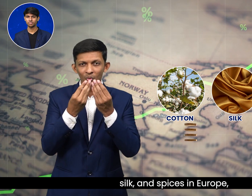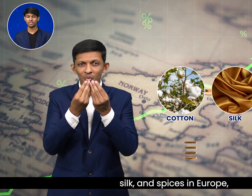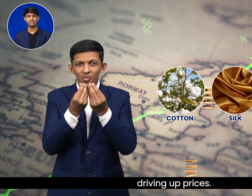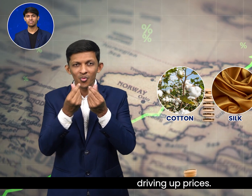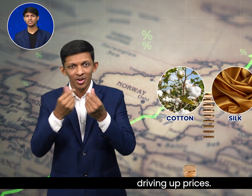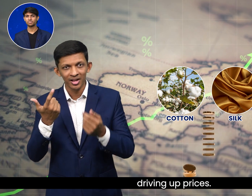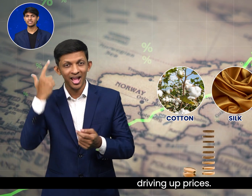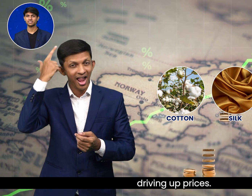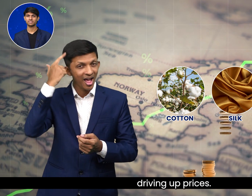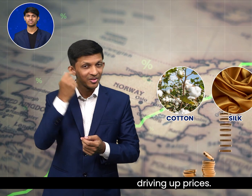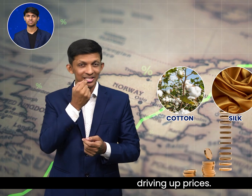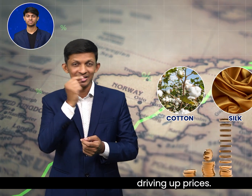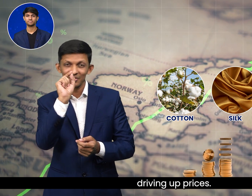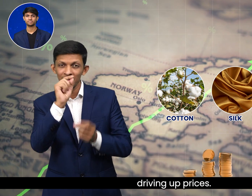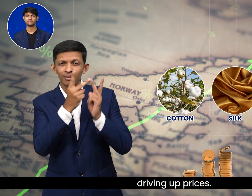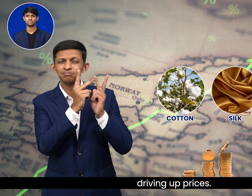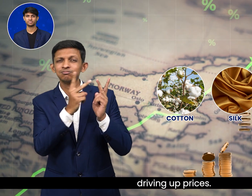Europe, driving up prices.